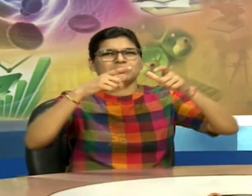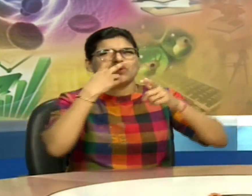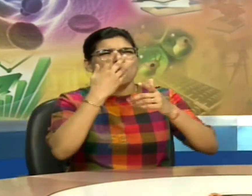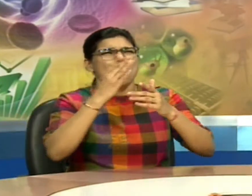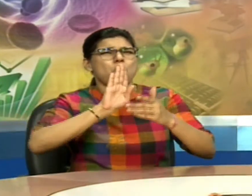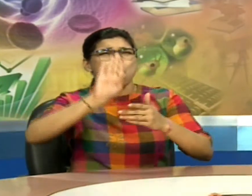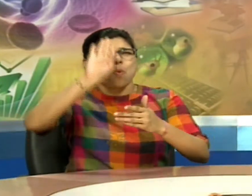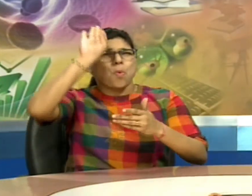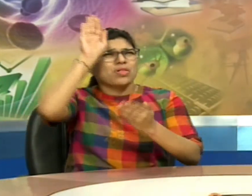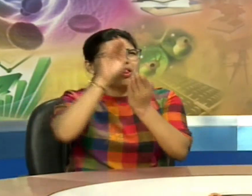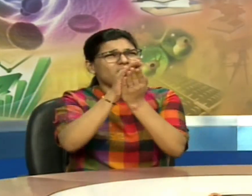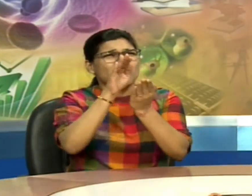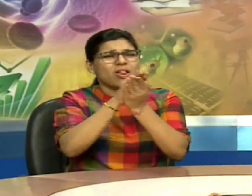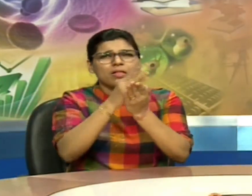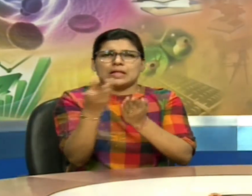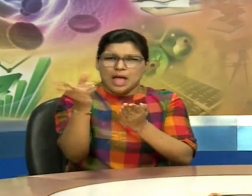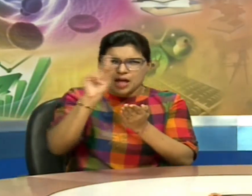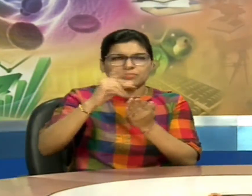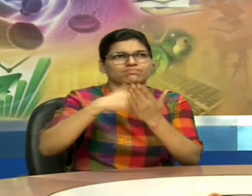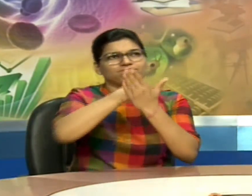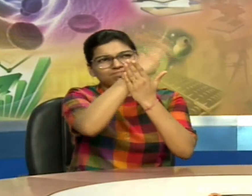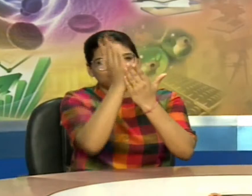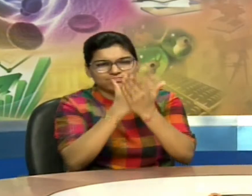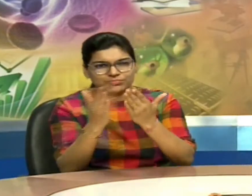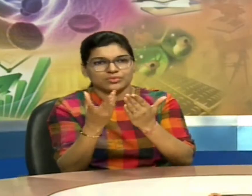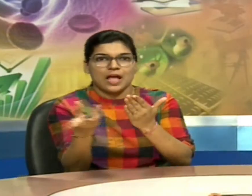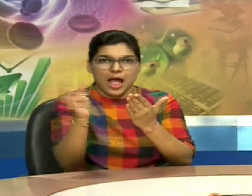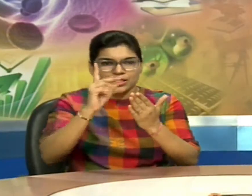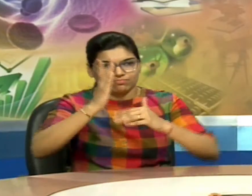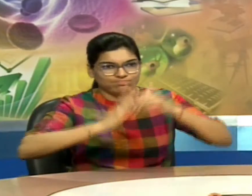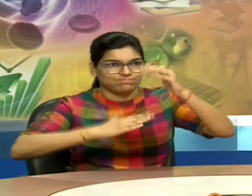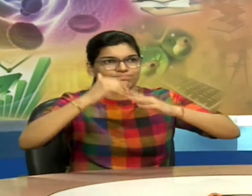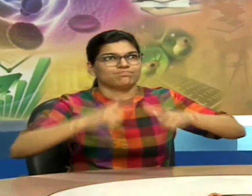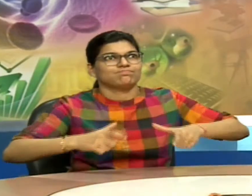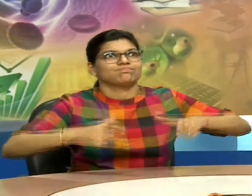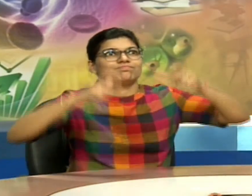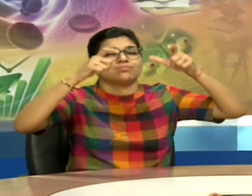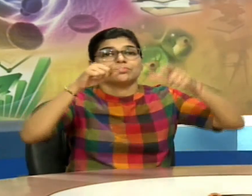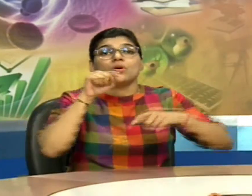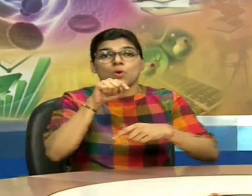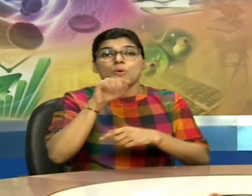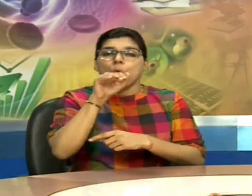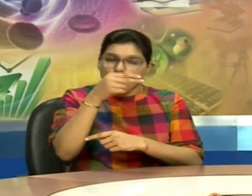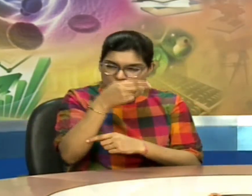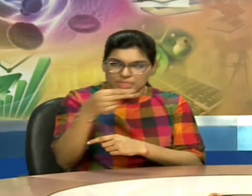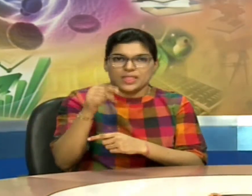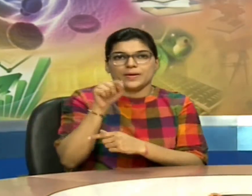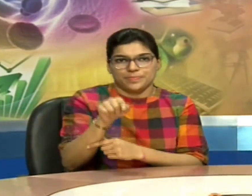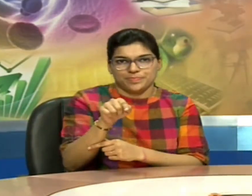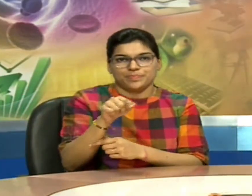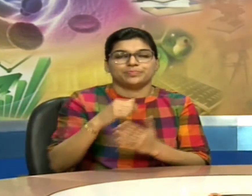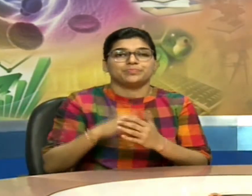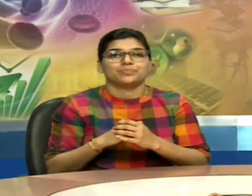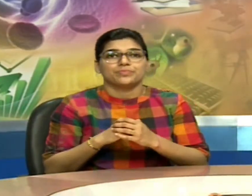It means to bring back something to its original or former condition.